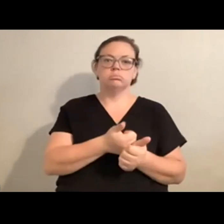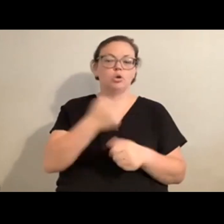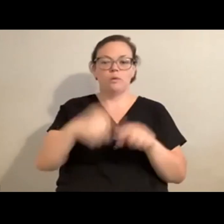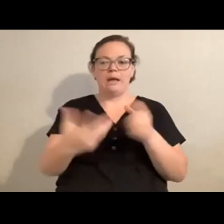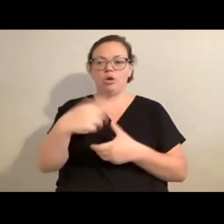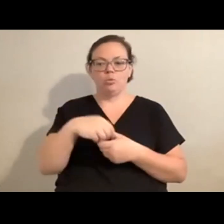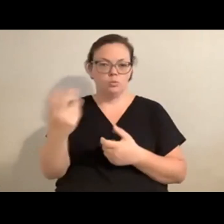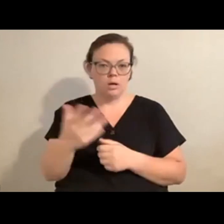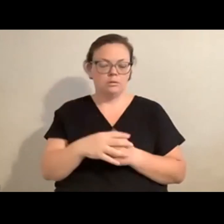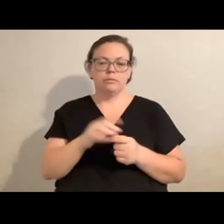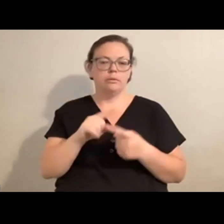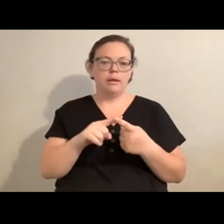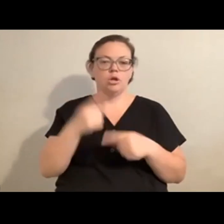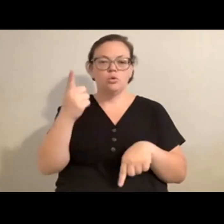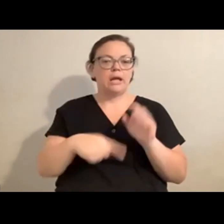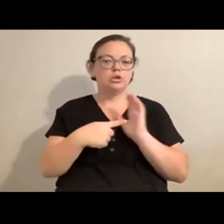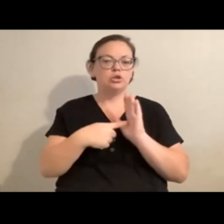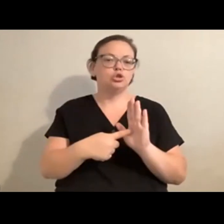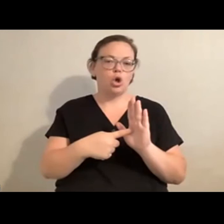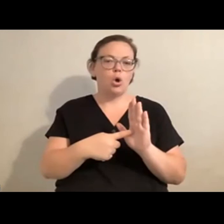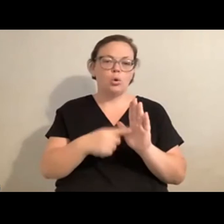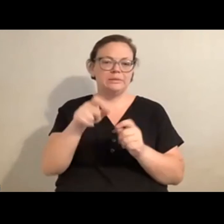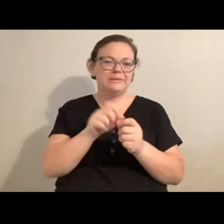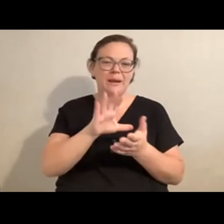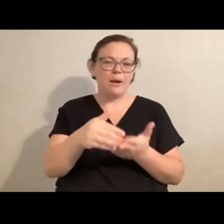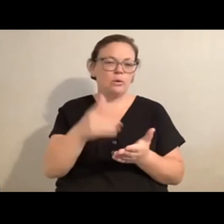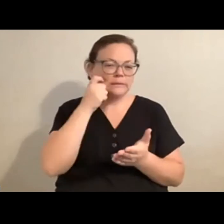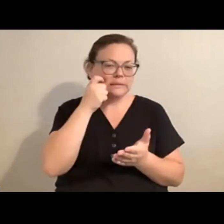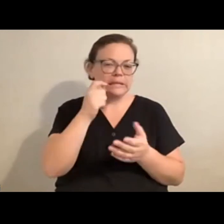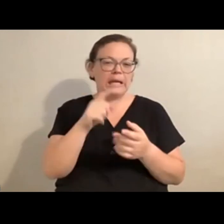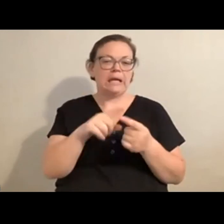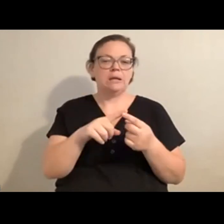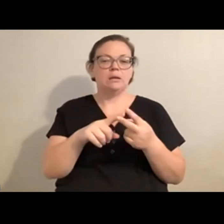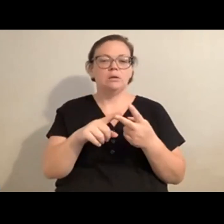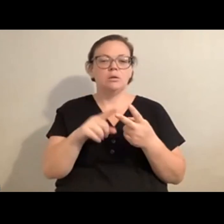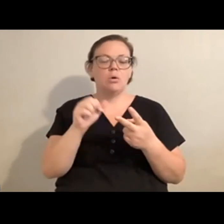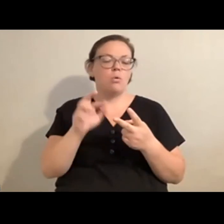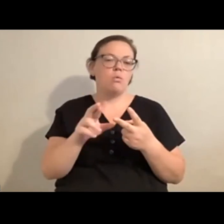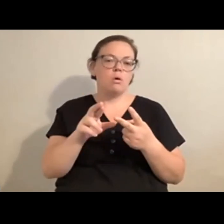is like showing a certain amount of skin or sort of intimacy.